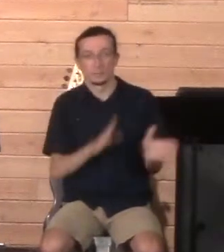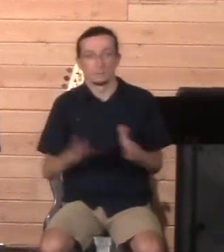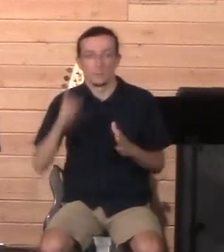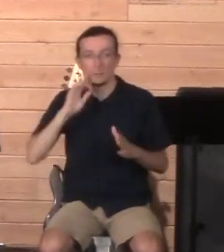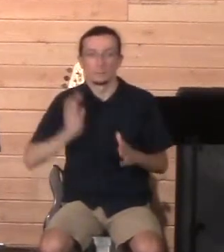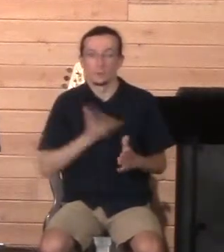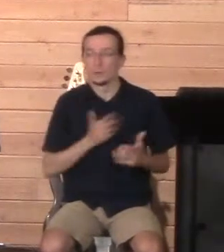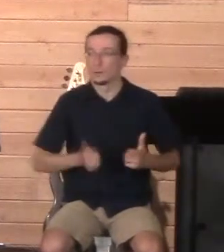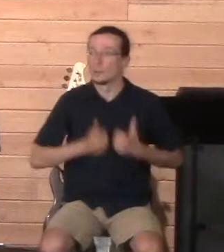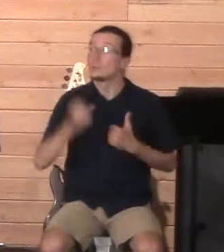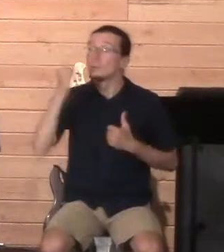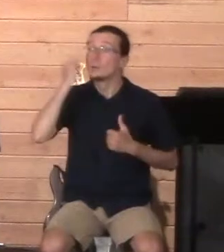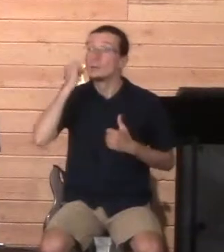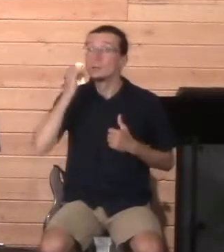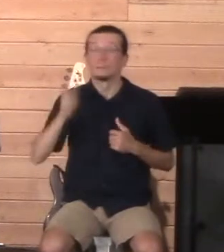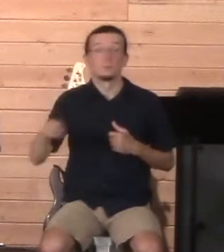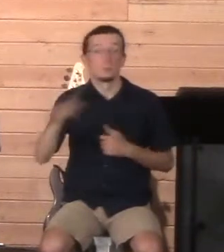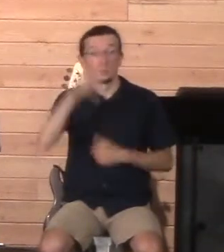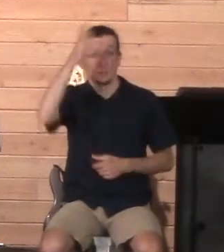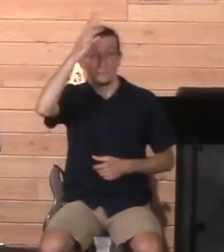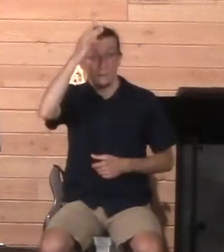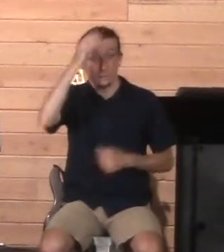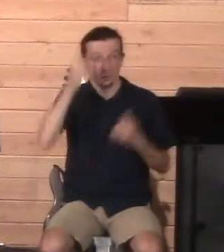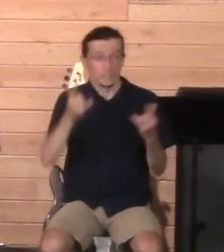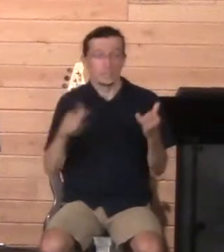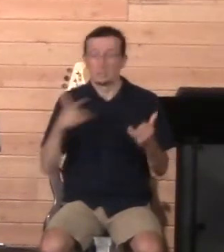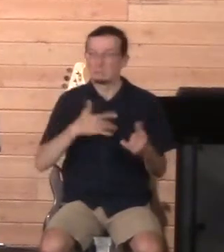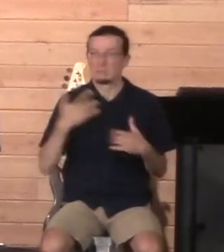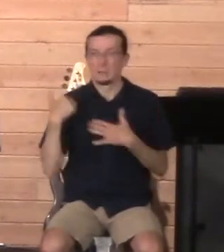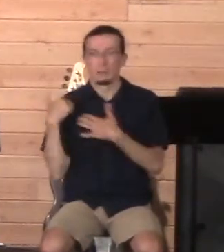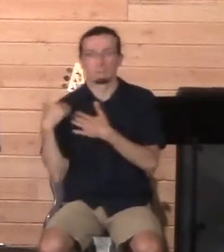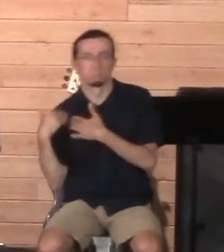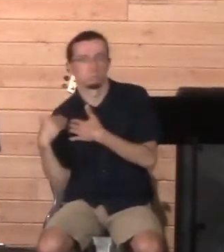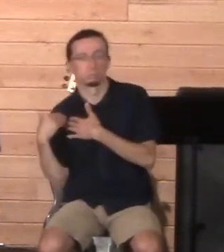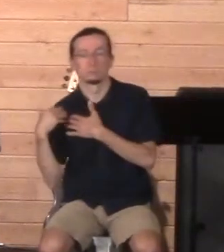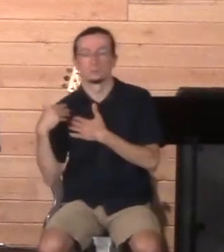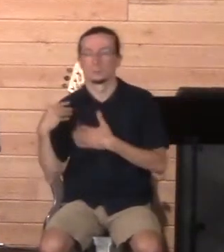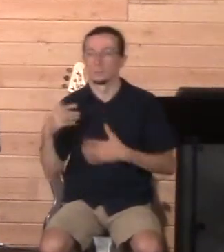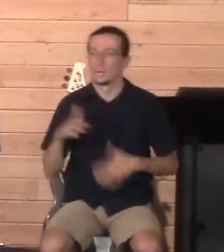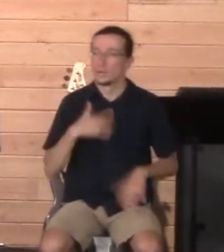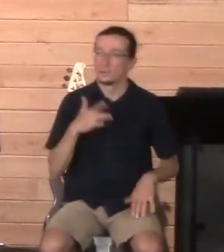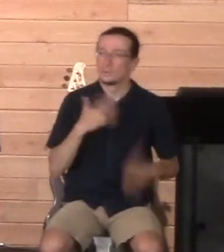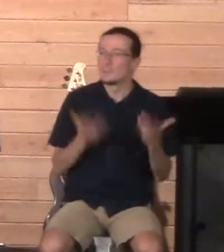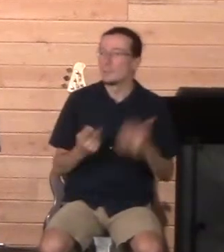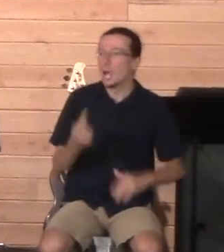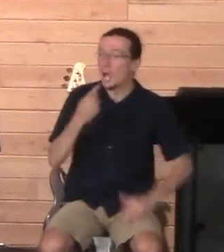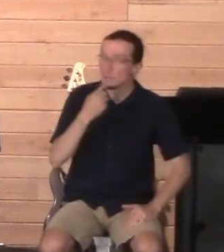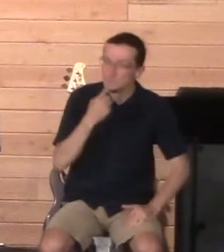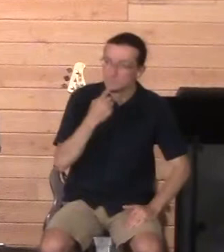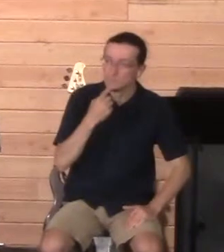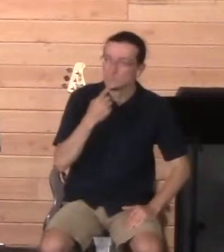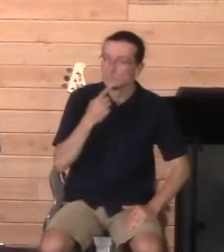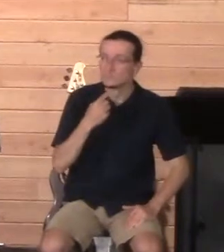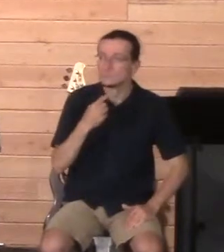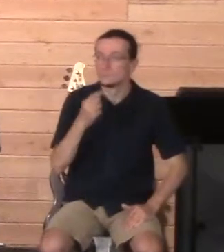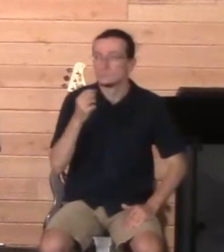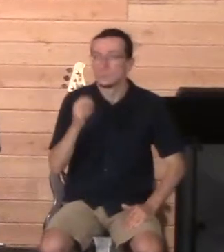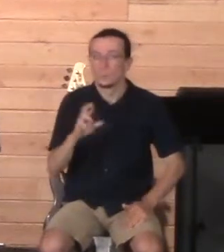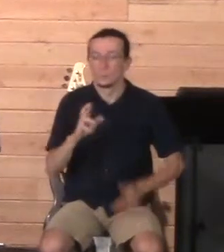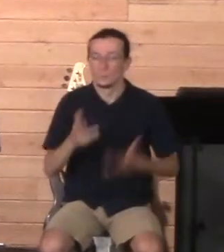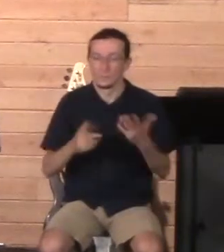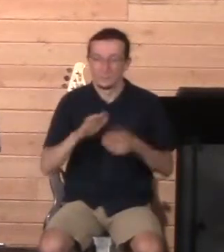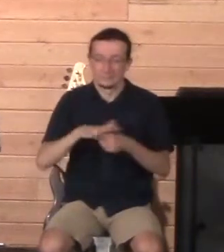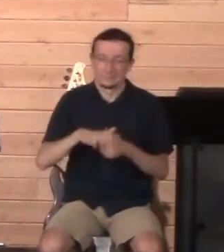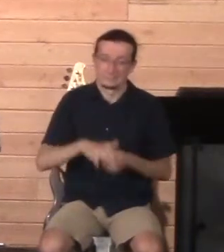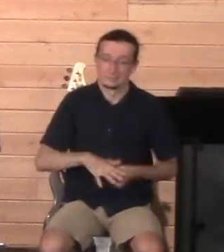So if you're a father today and you're feeling the load and the pressure, you're feeling the disappointment maybe, or the just the strain, or